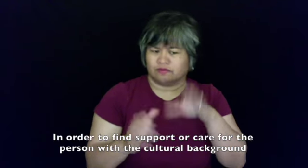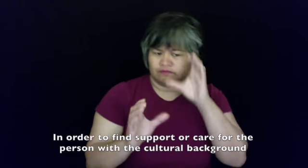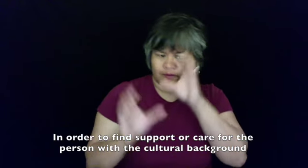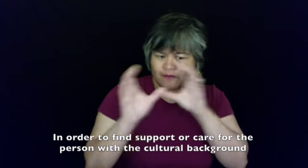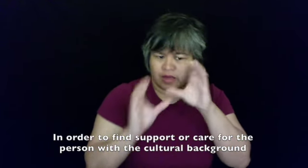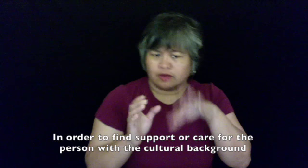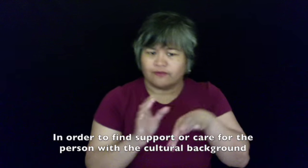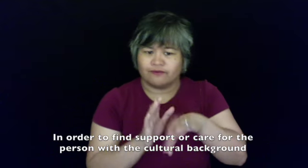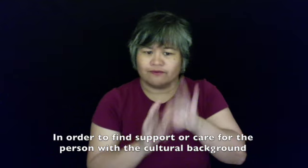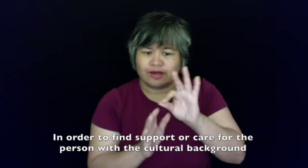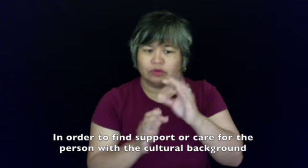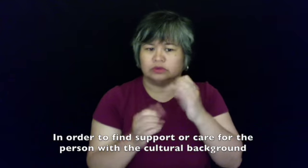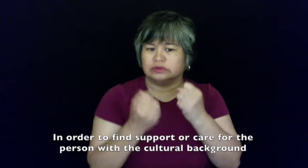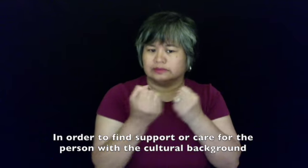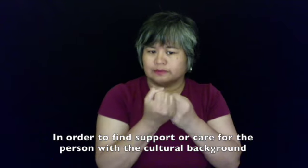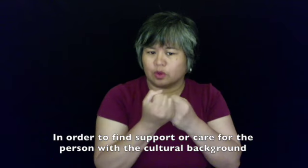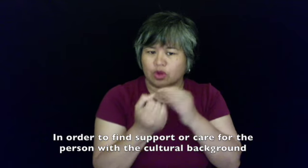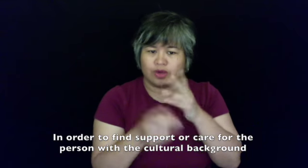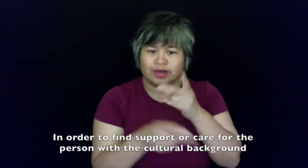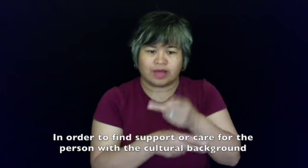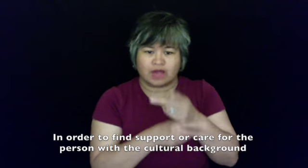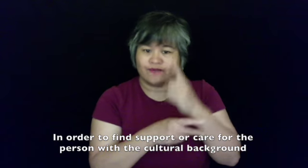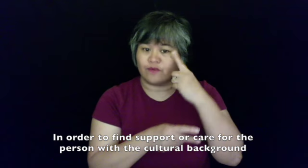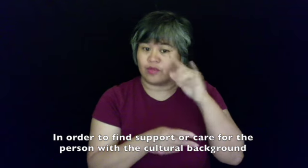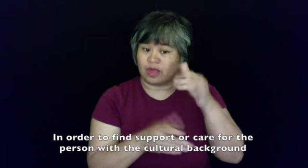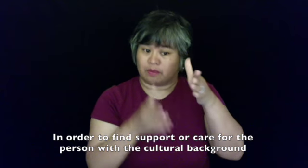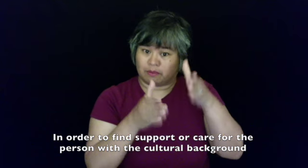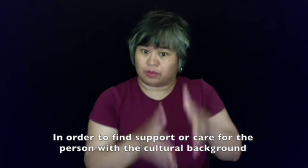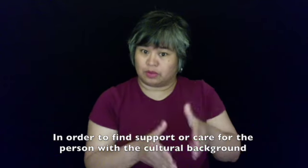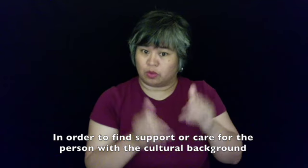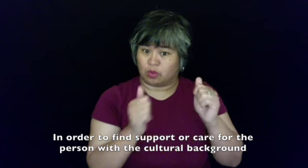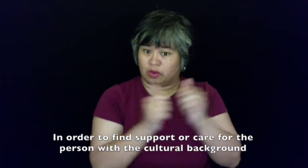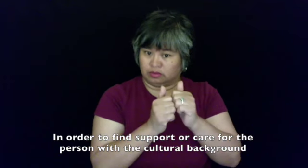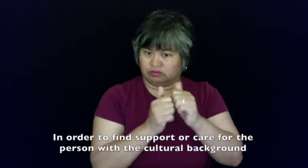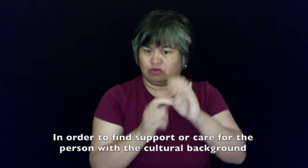In order to find support or care for the person with the cultural background